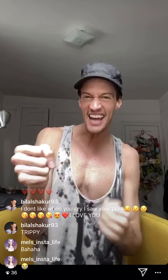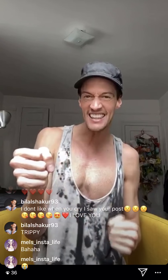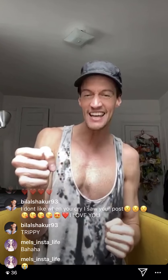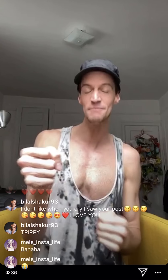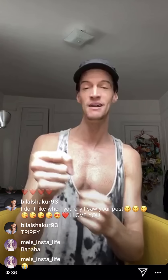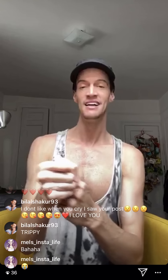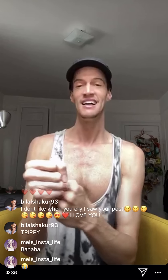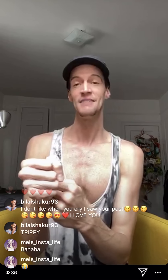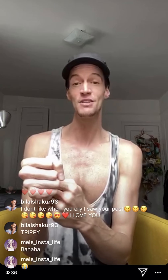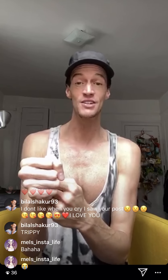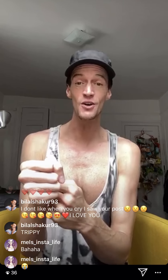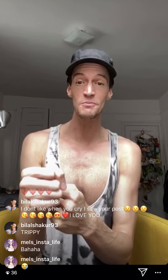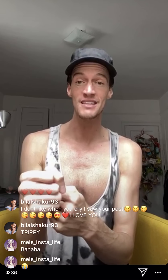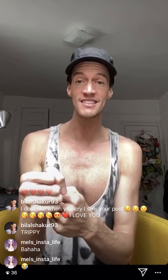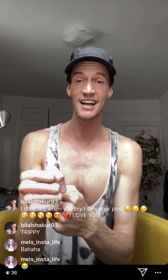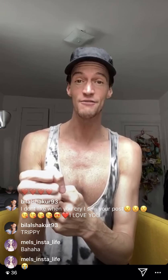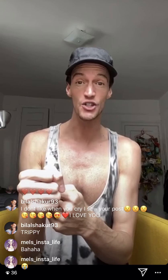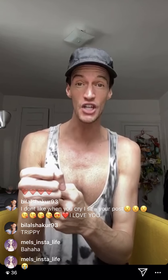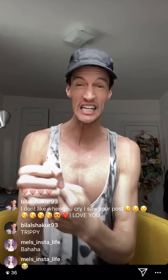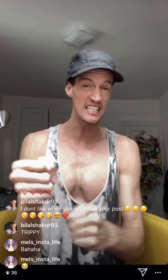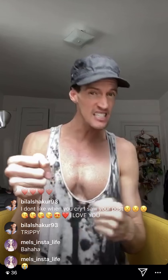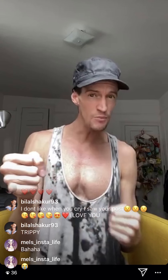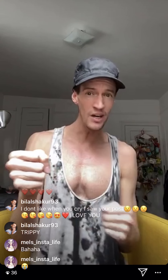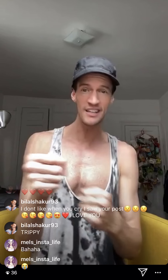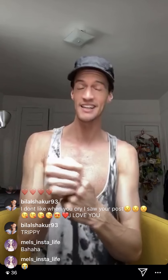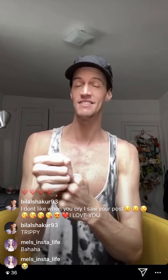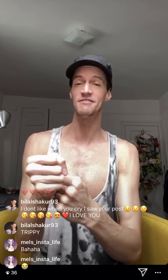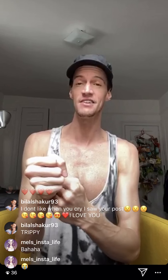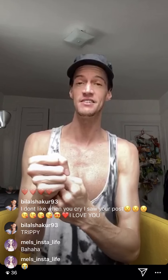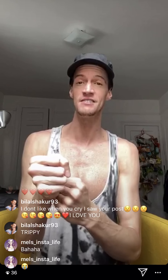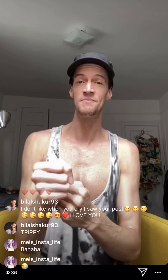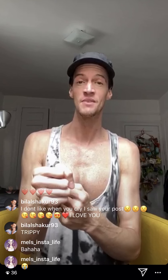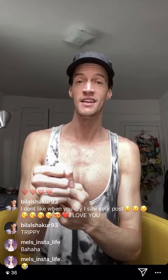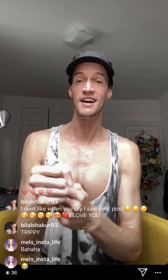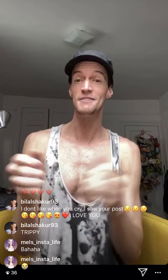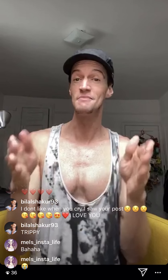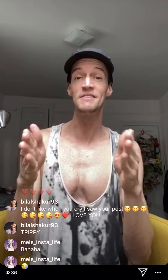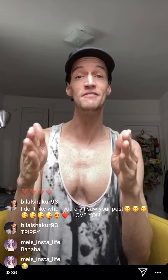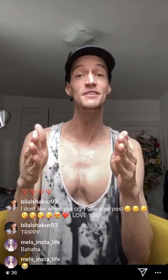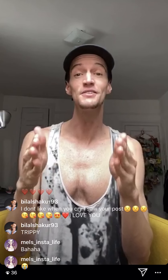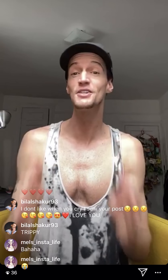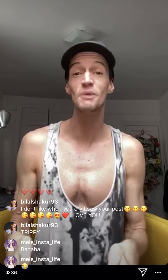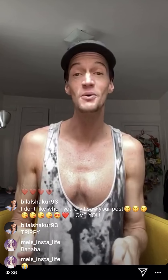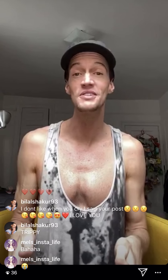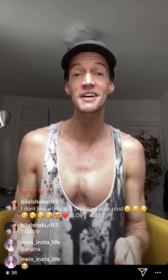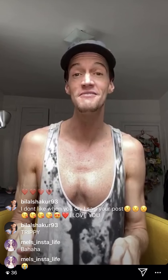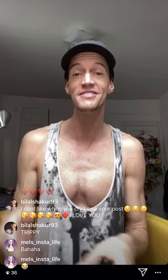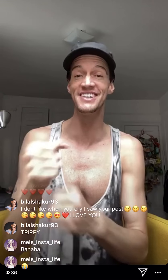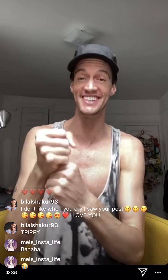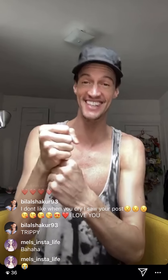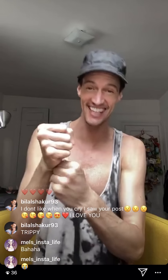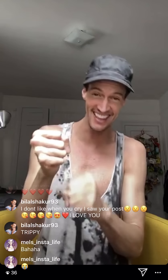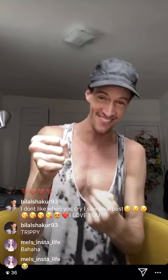them. This could also be the sign for shunning someone, like if they feel disposed of, if they feel